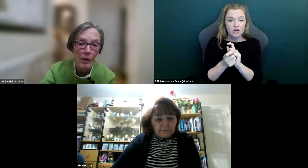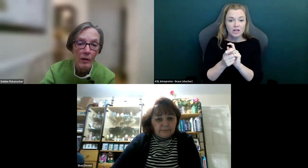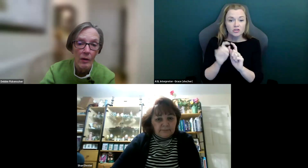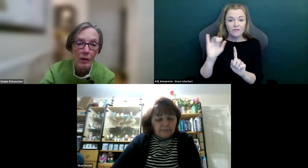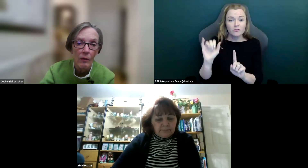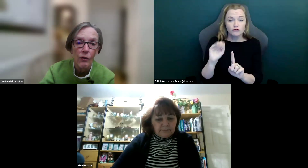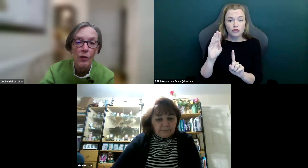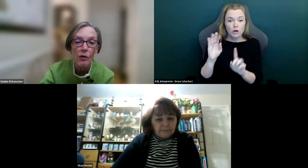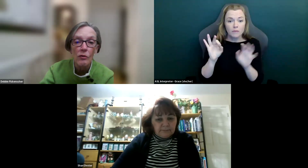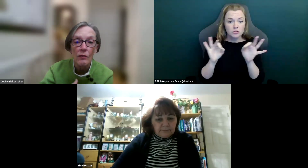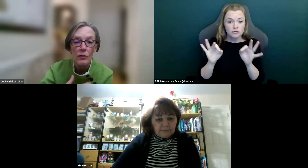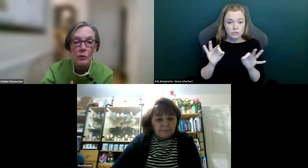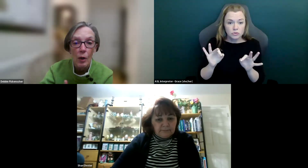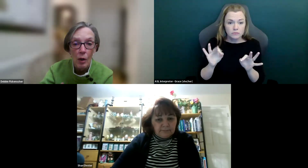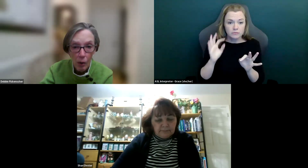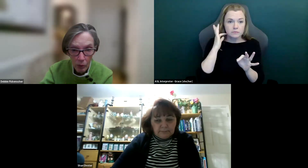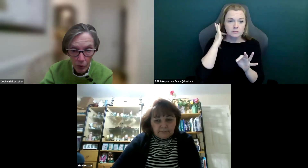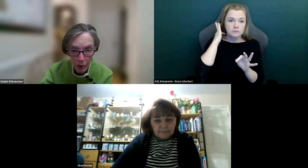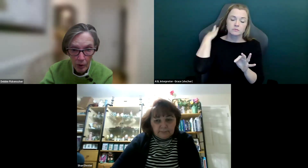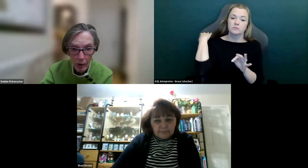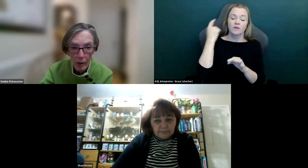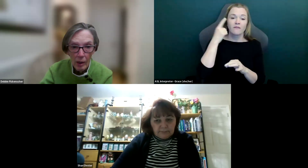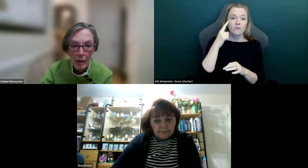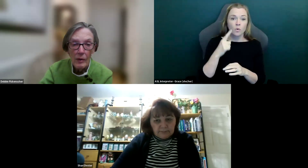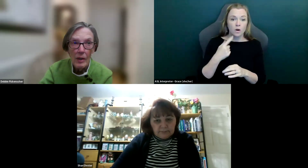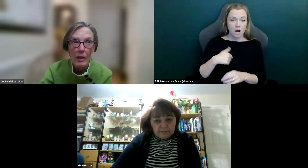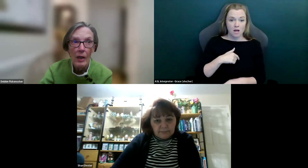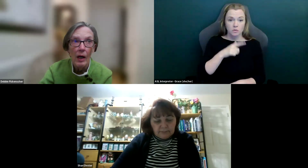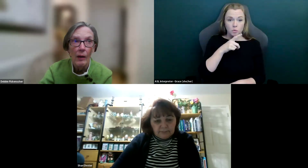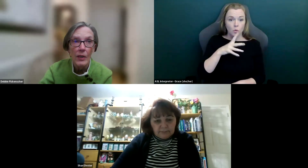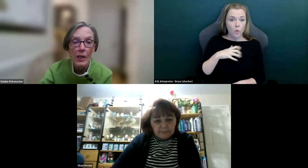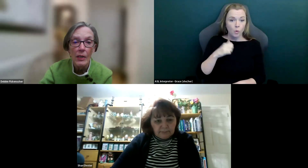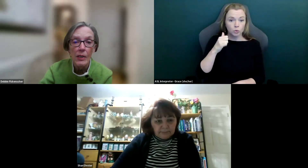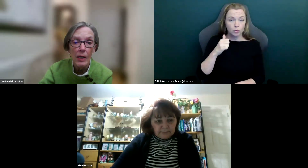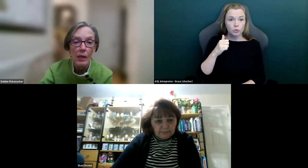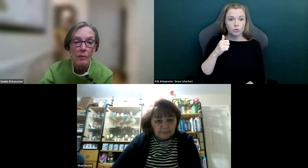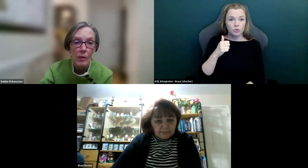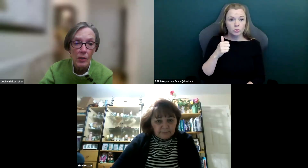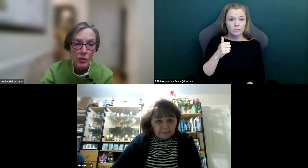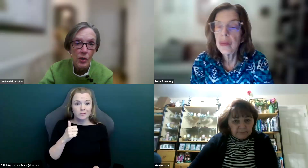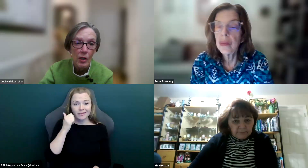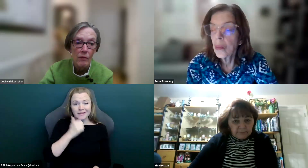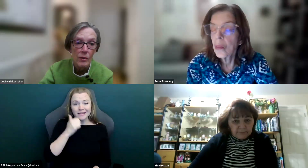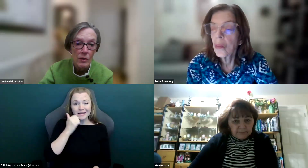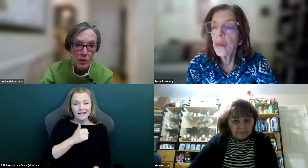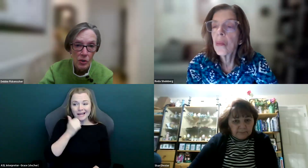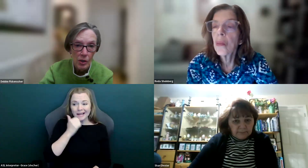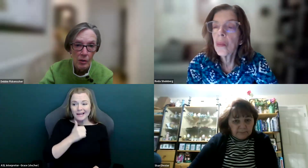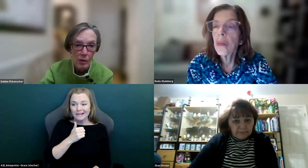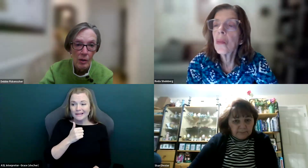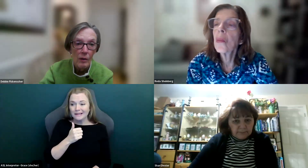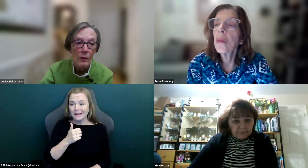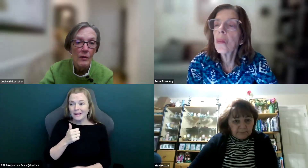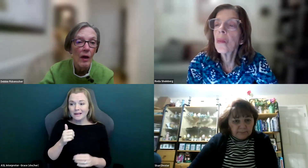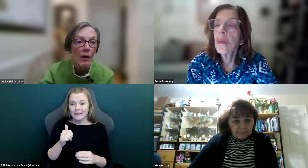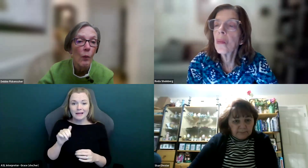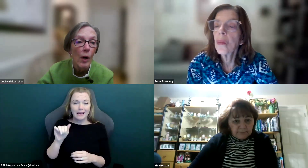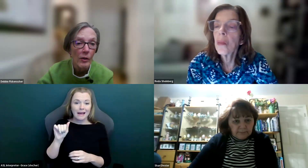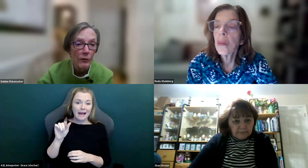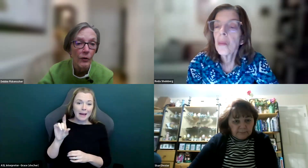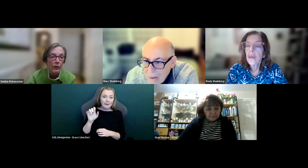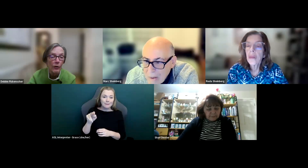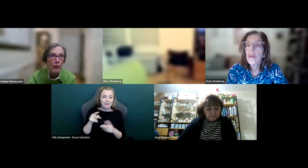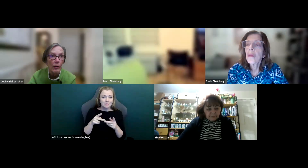description. For those of us who are older, the day-to-day administrative position was